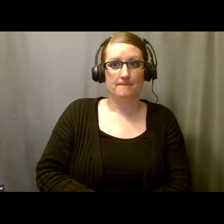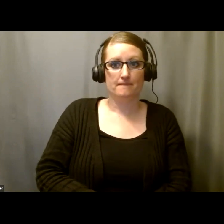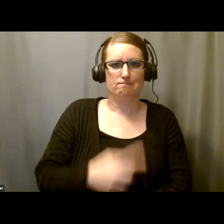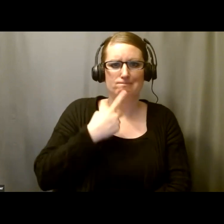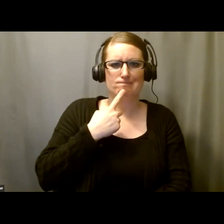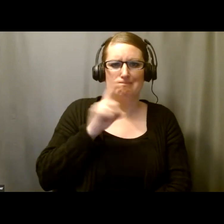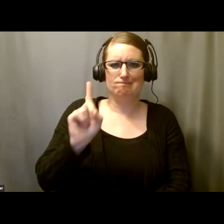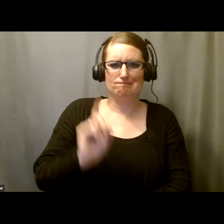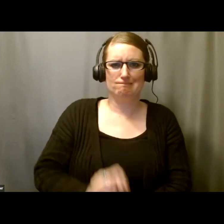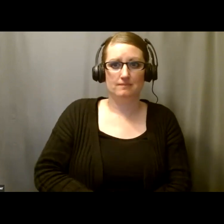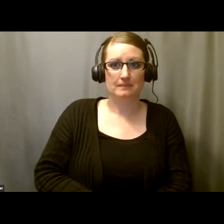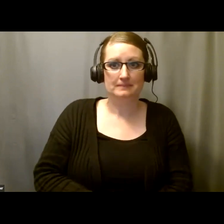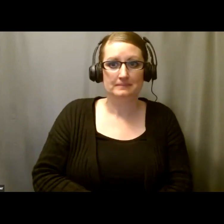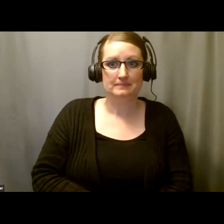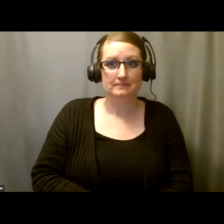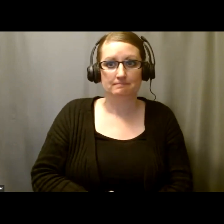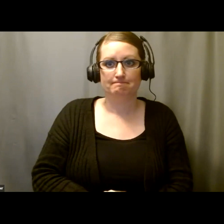on.